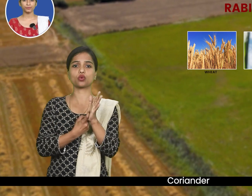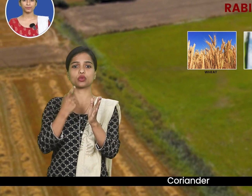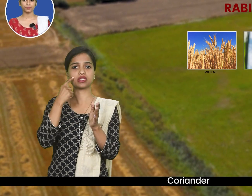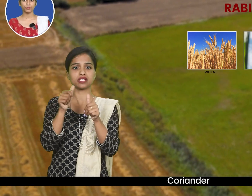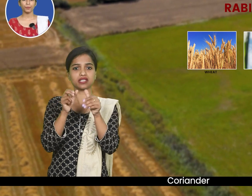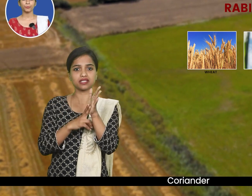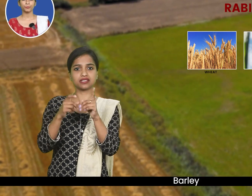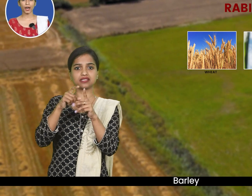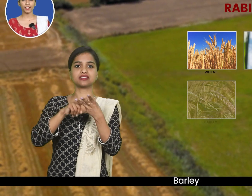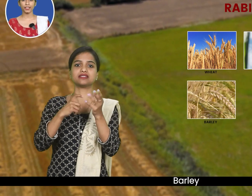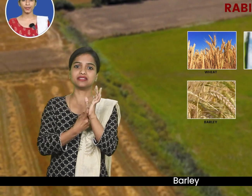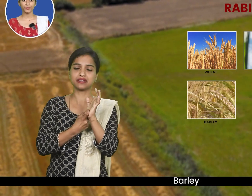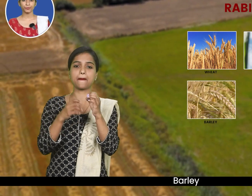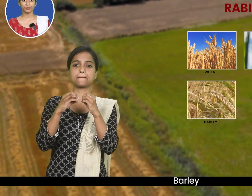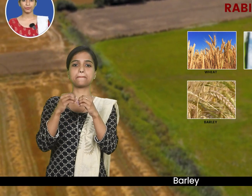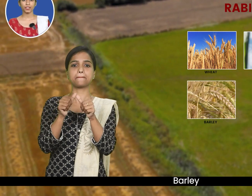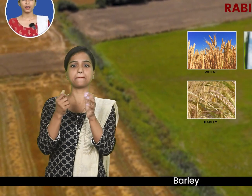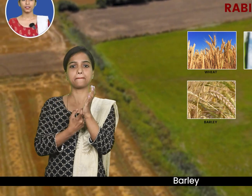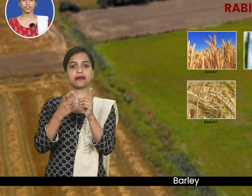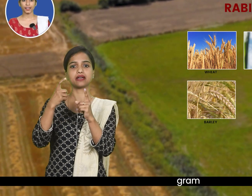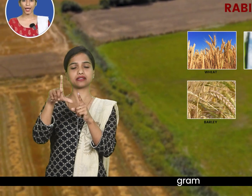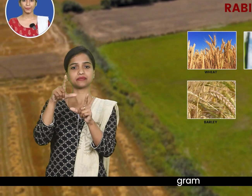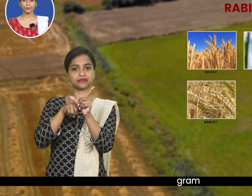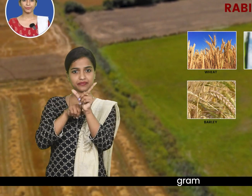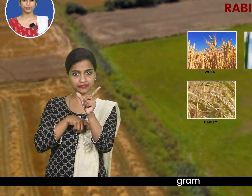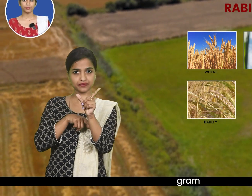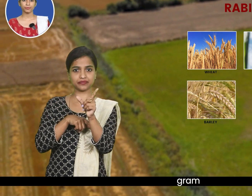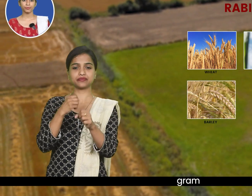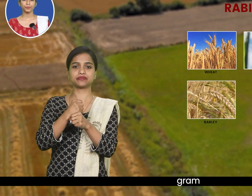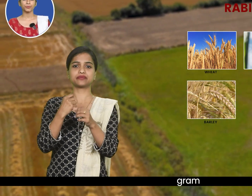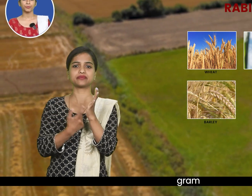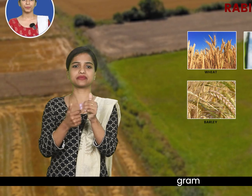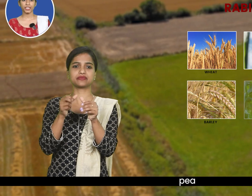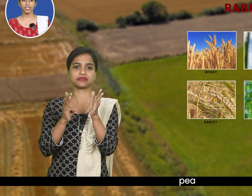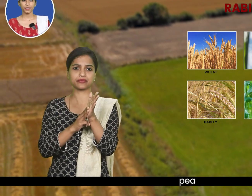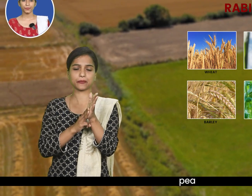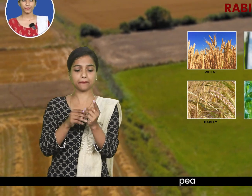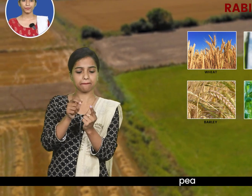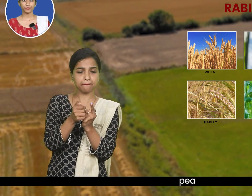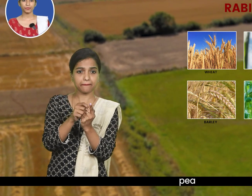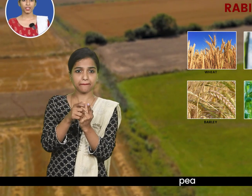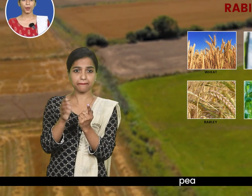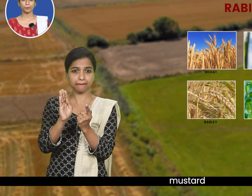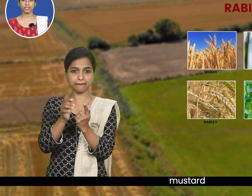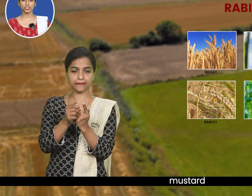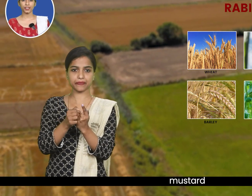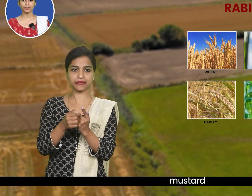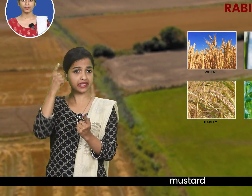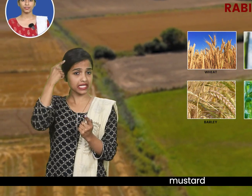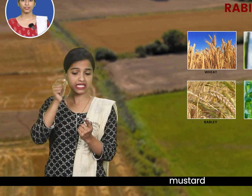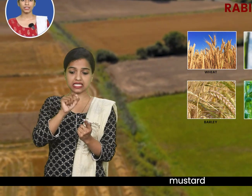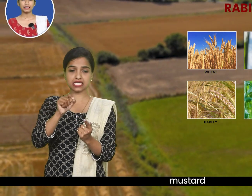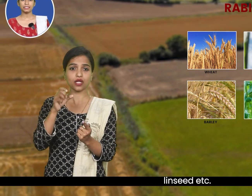coriander, barley, gram, pea,